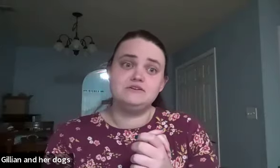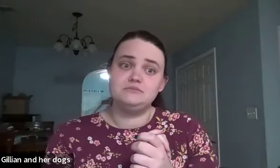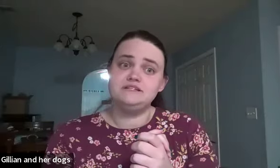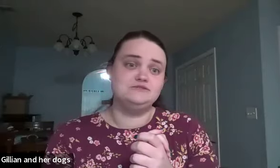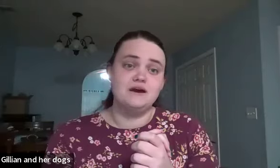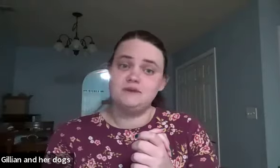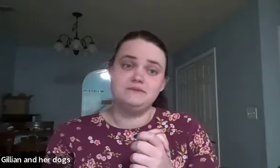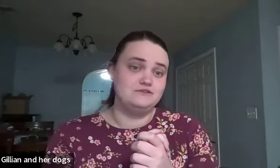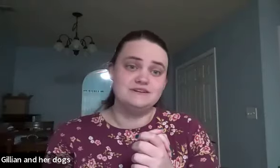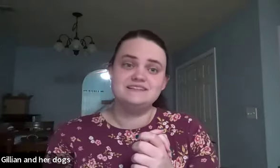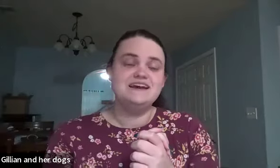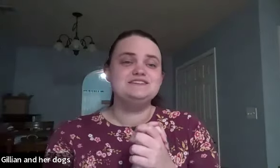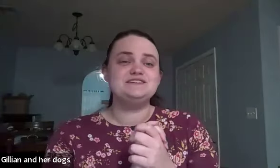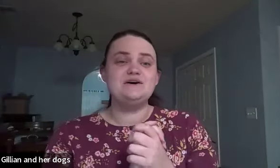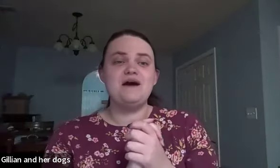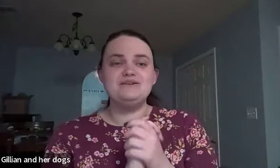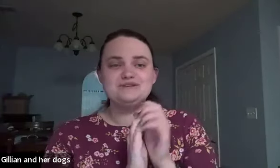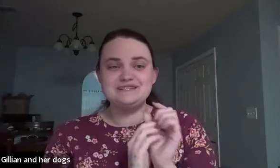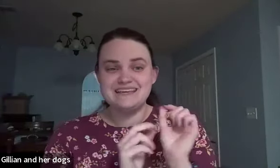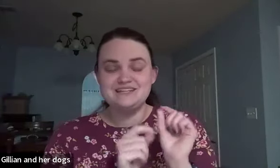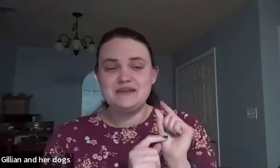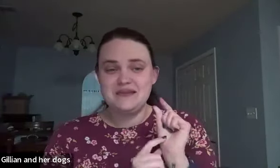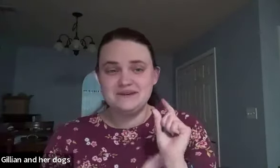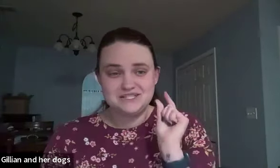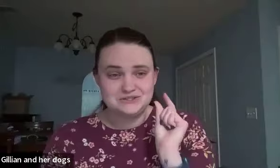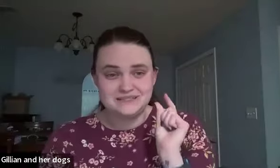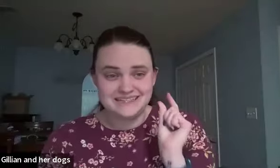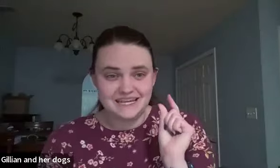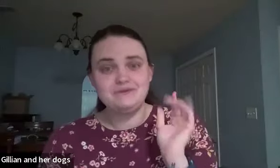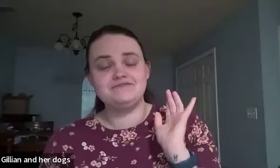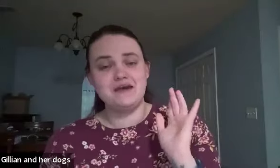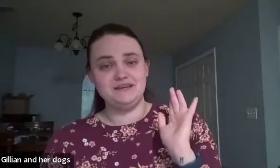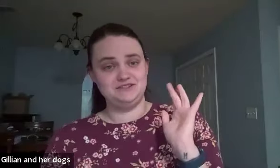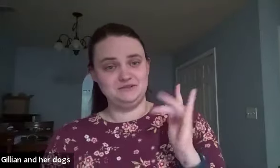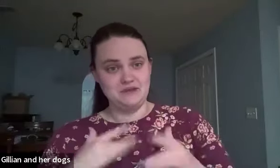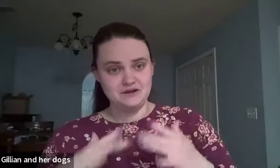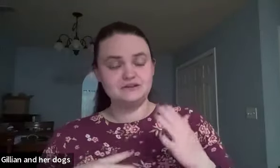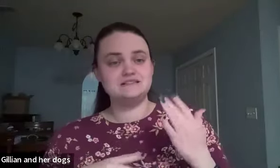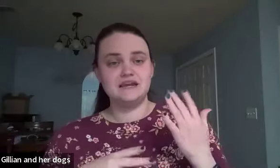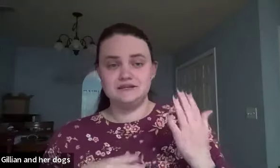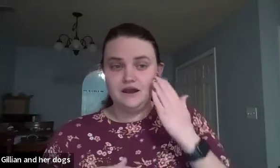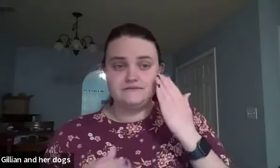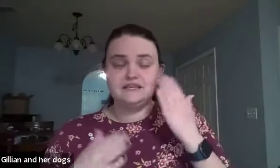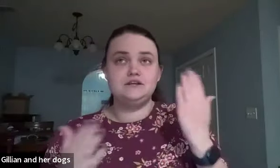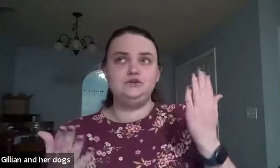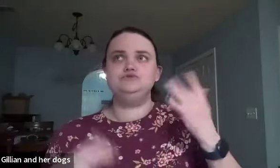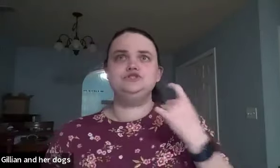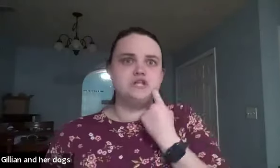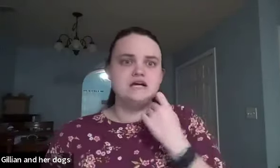like, girl, please do not make me do this. So I always say you can pick a short nickname if that makes you feel better. Because like, obviously I know you